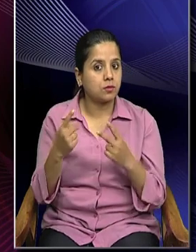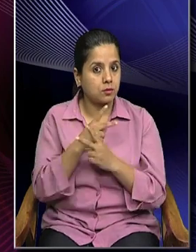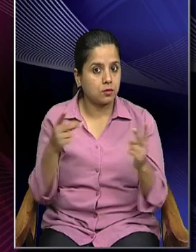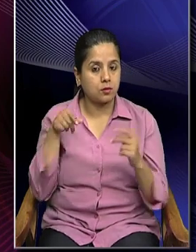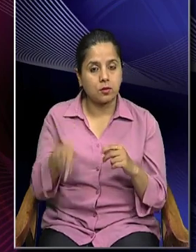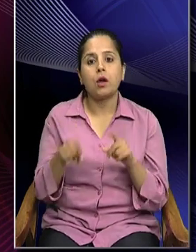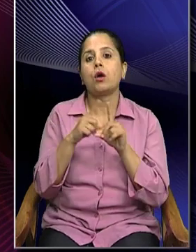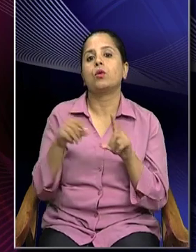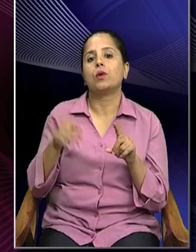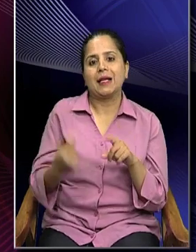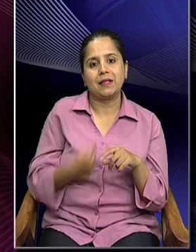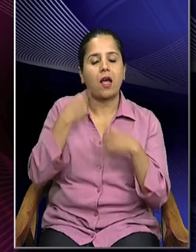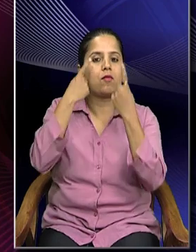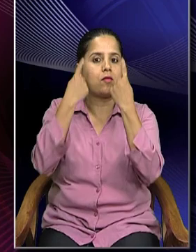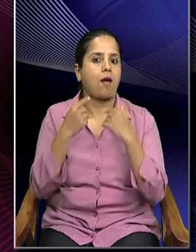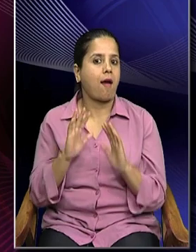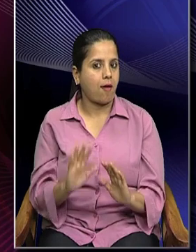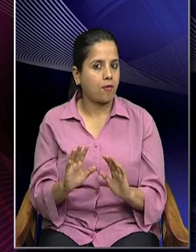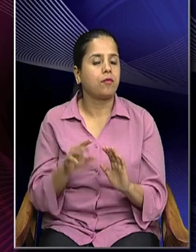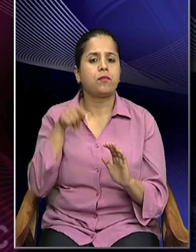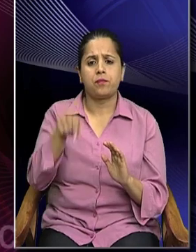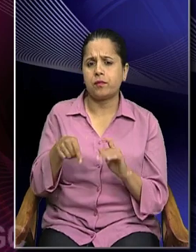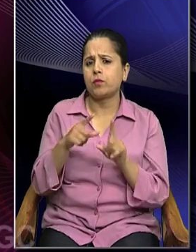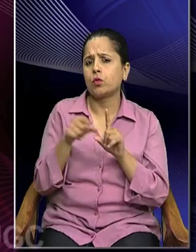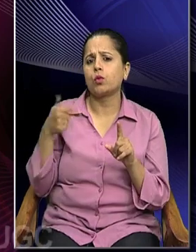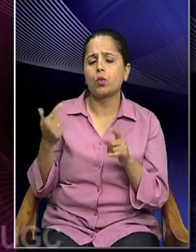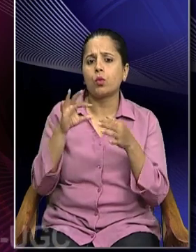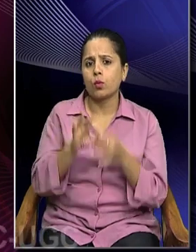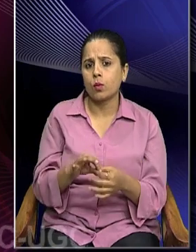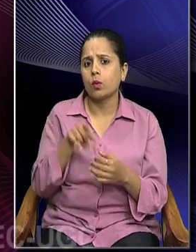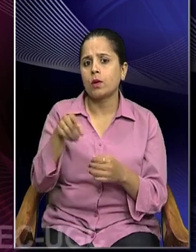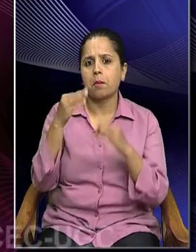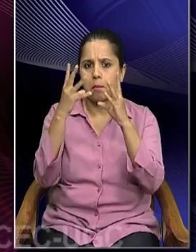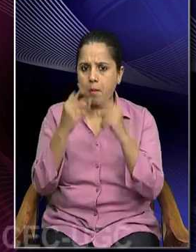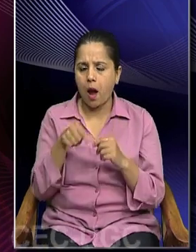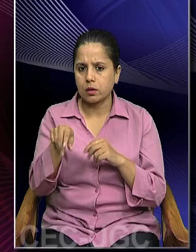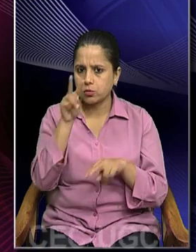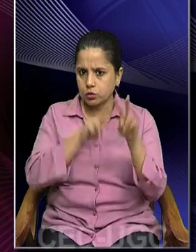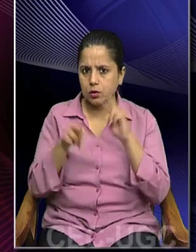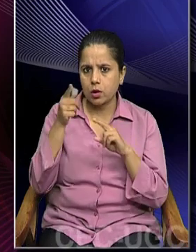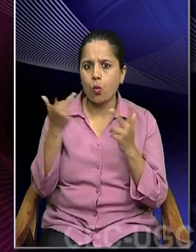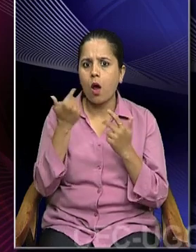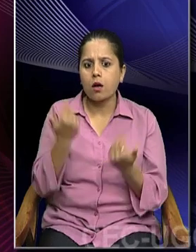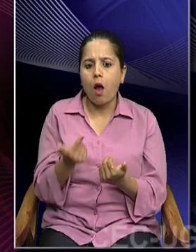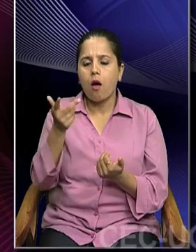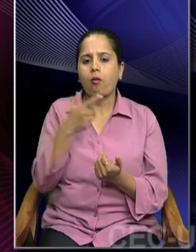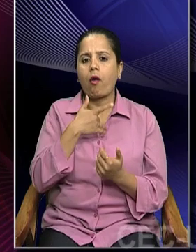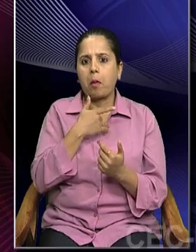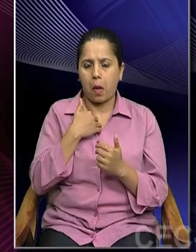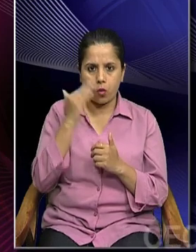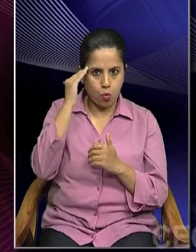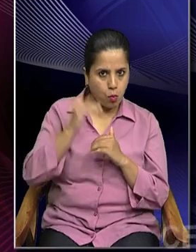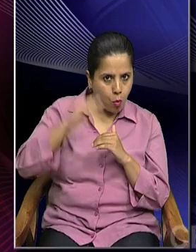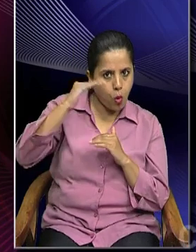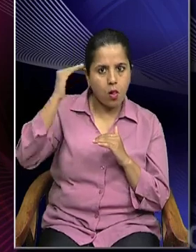is they do a self-assessment, that is on the basis of particular marks they assess that where do they stand on the basis